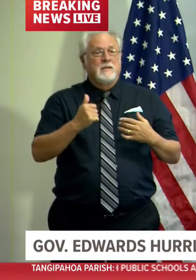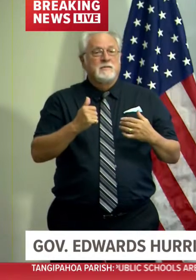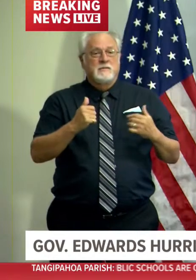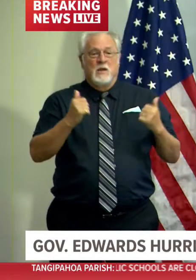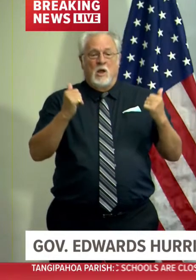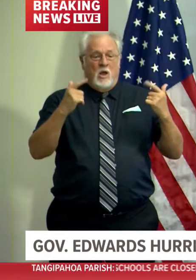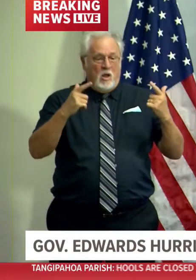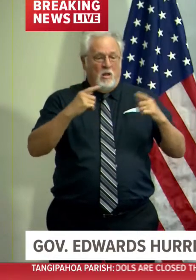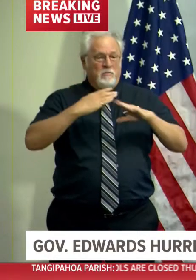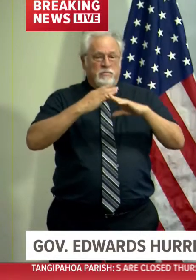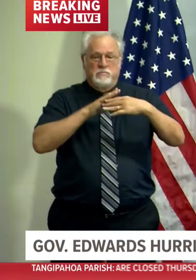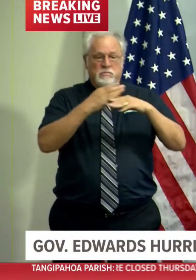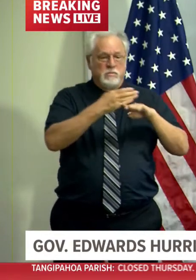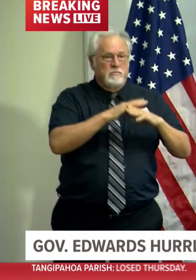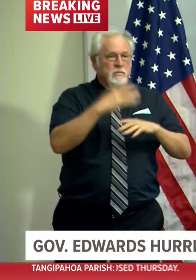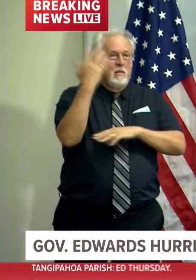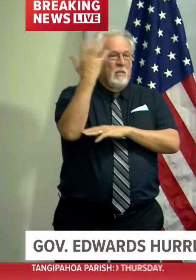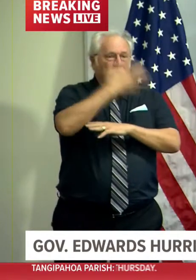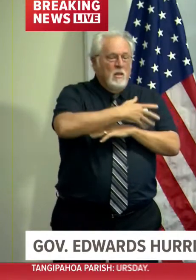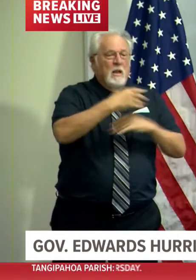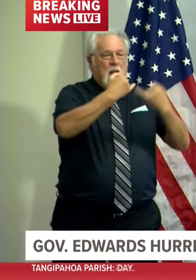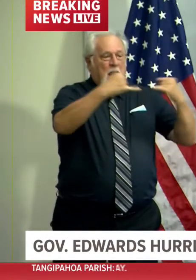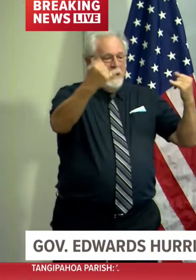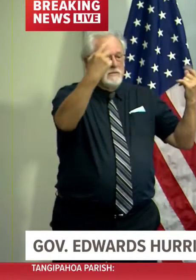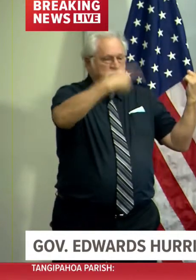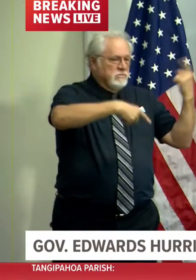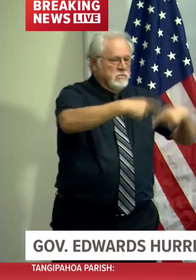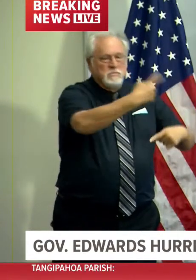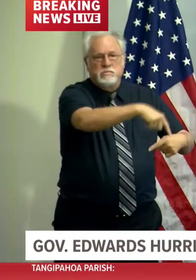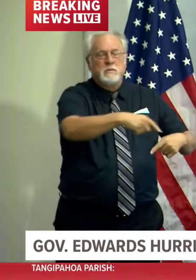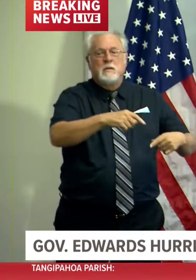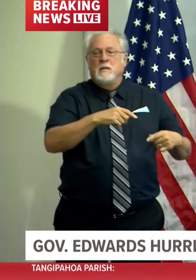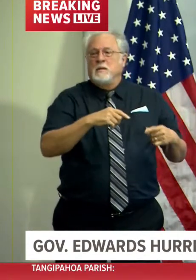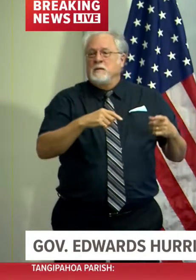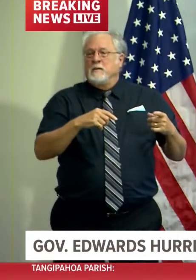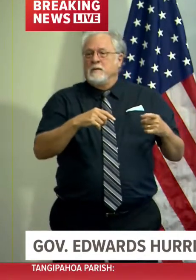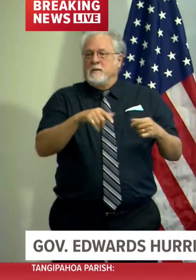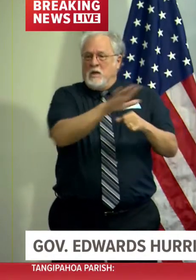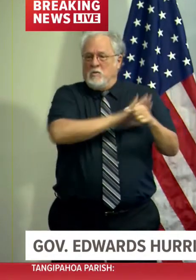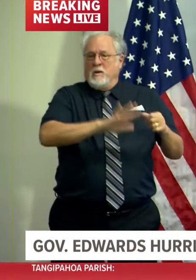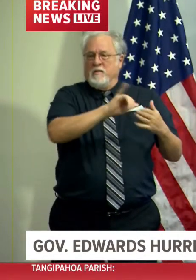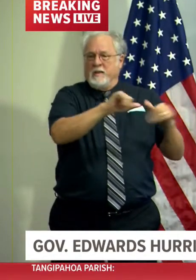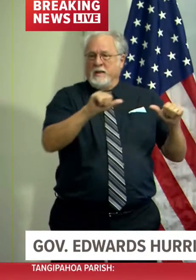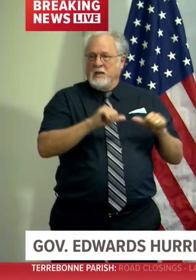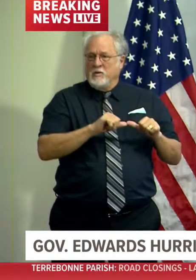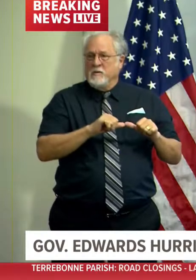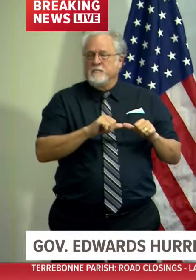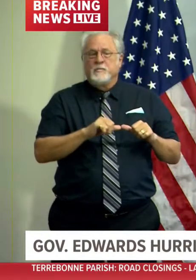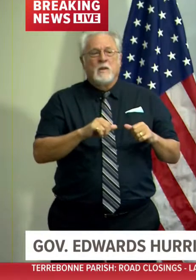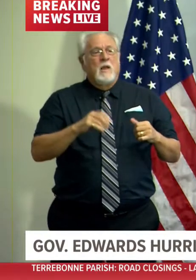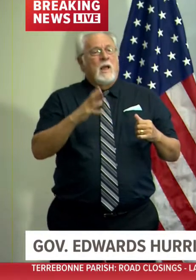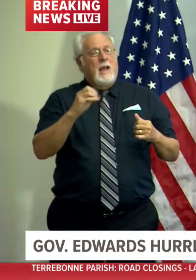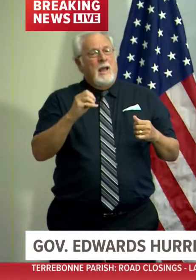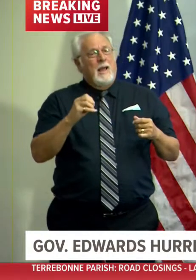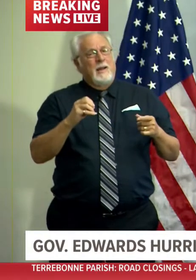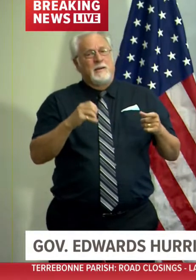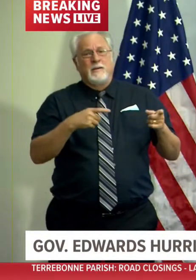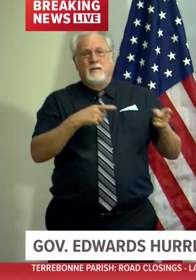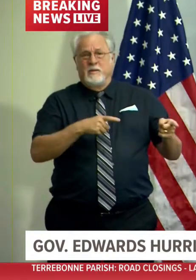all of the obstructions and live power lines that were down in that vicinity. And these